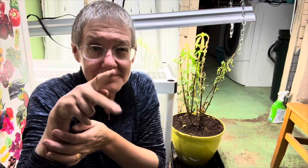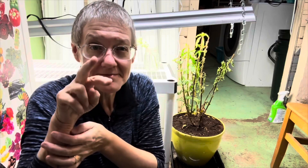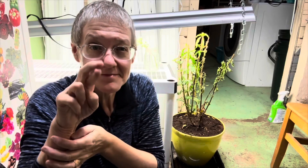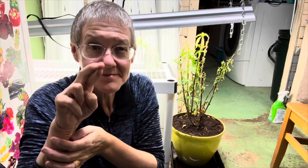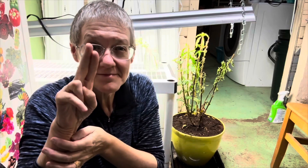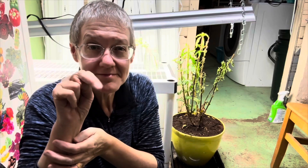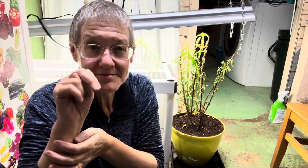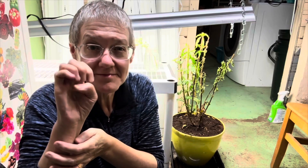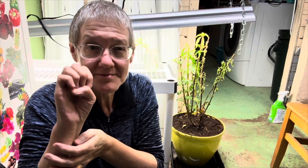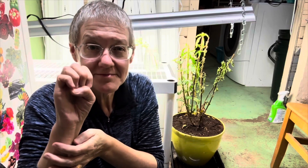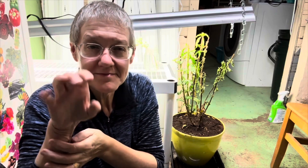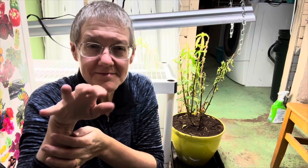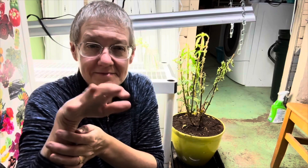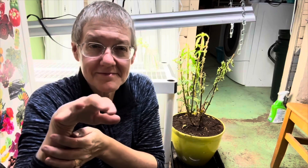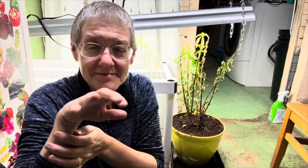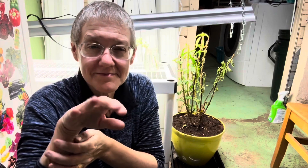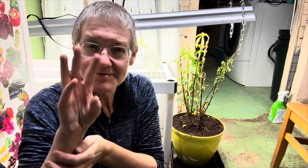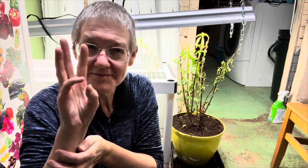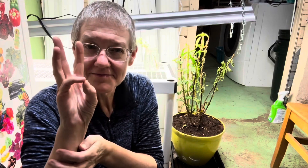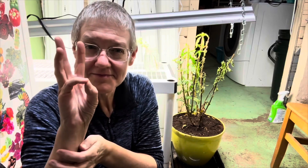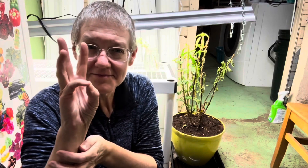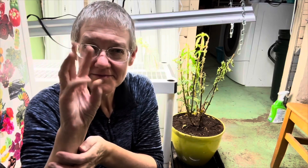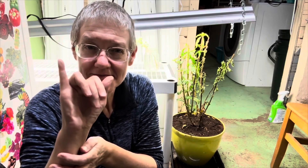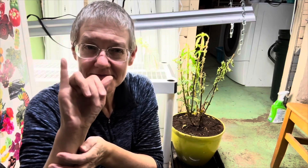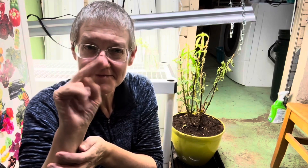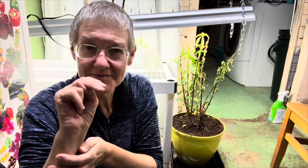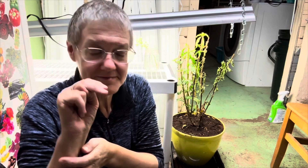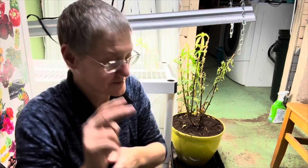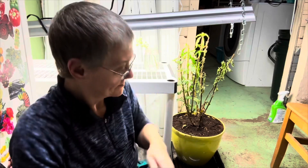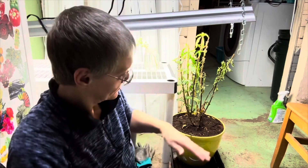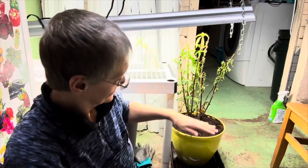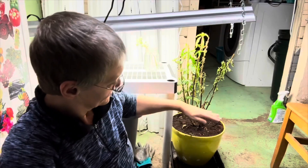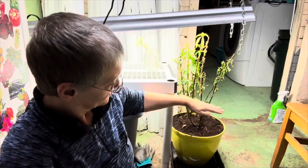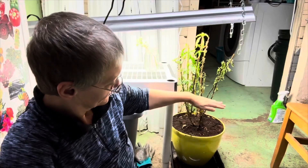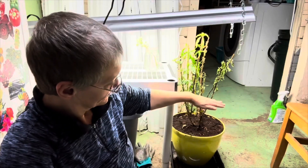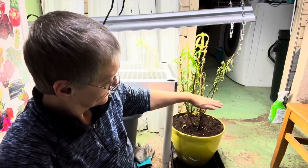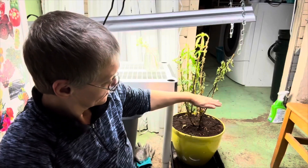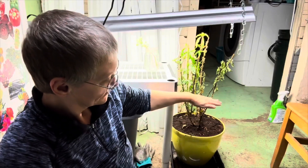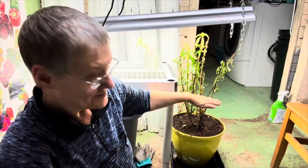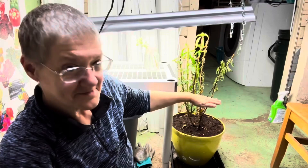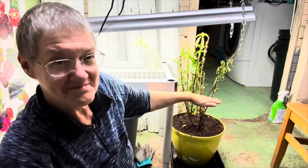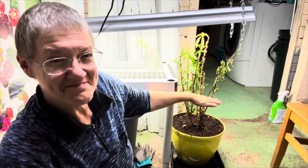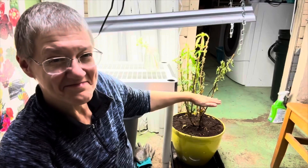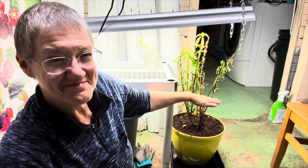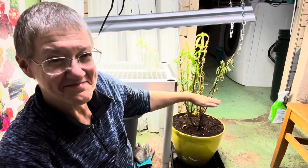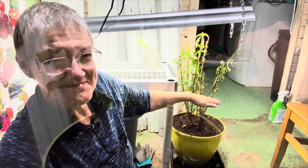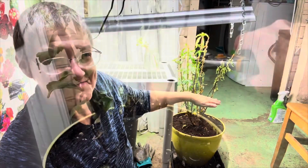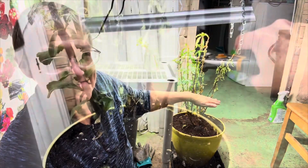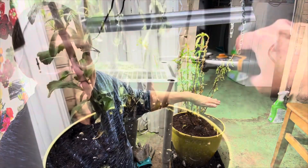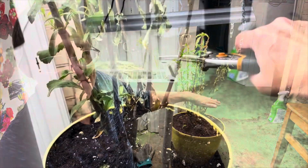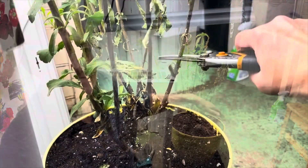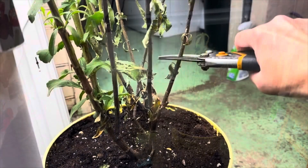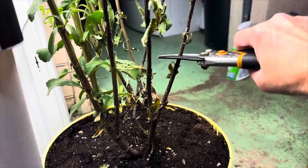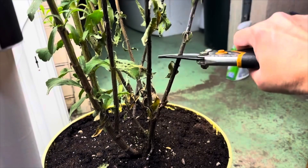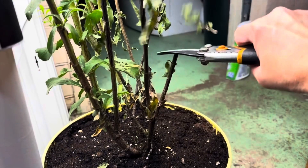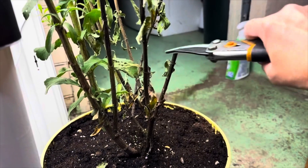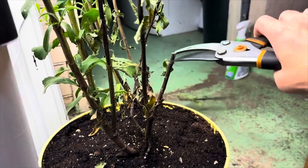Now I want to prune the plant to about 6 inches high, about right here.